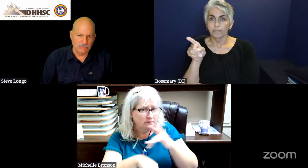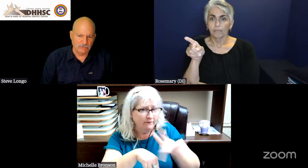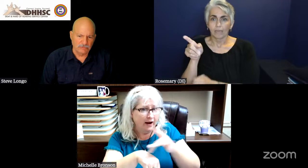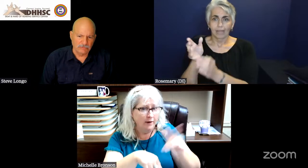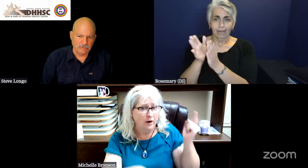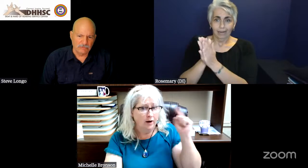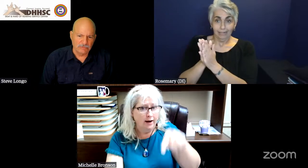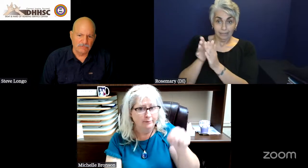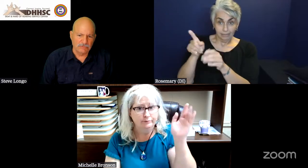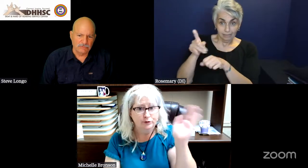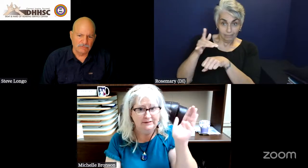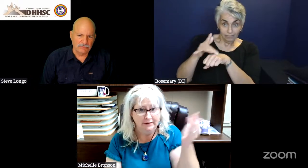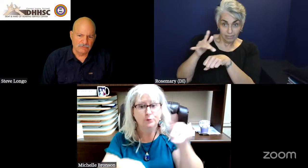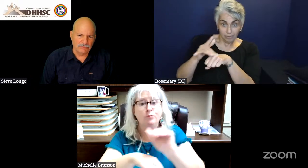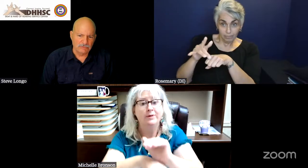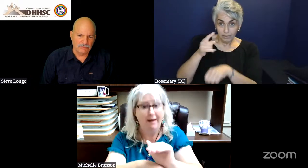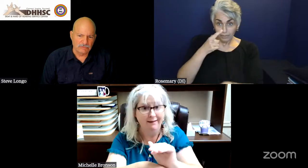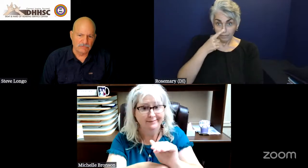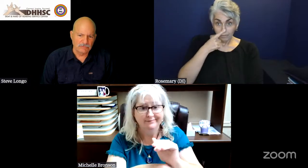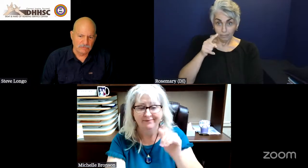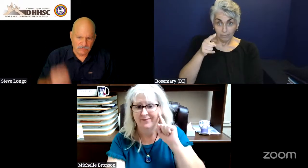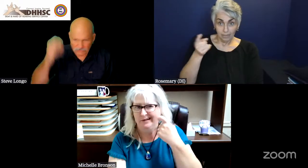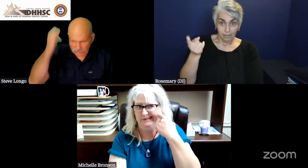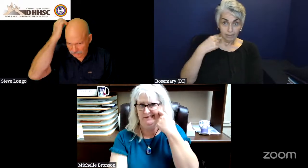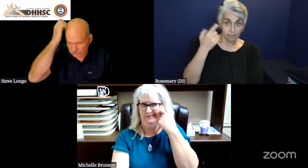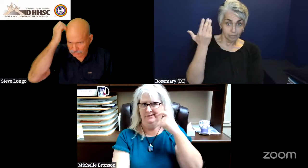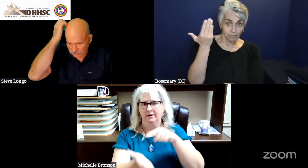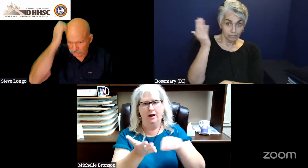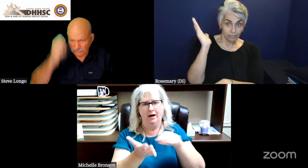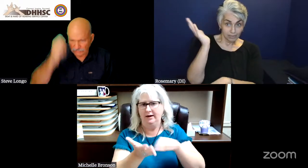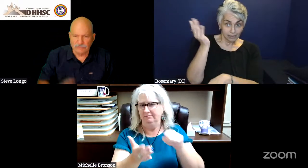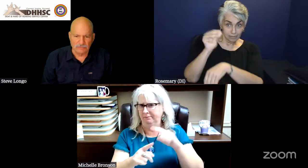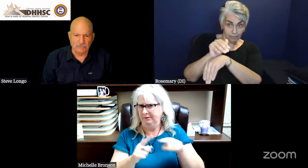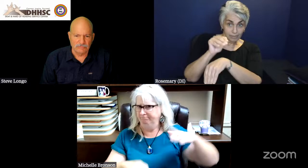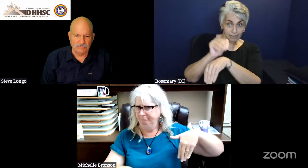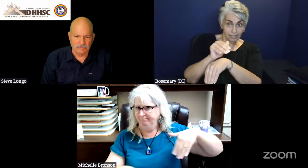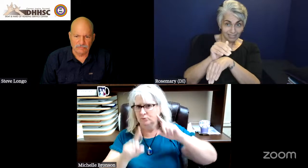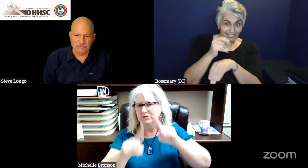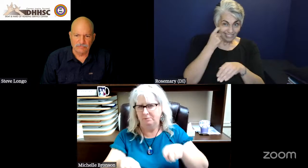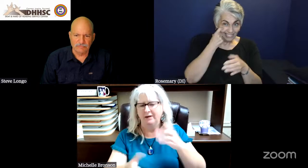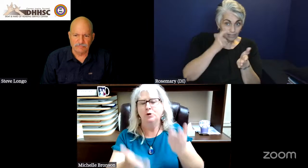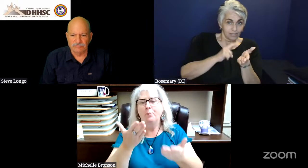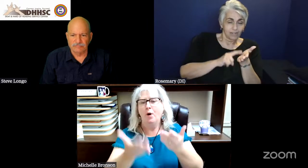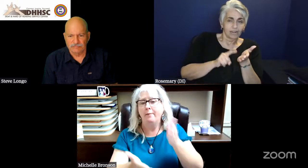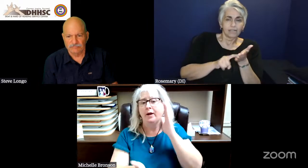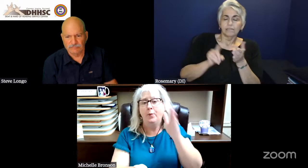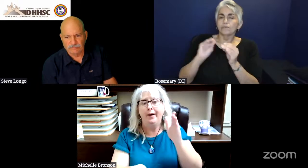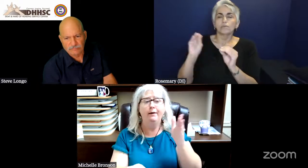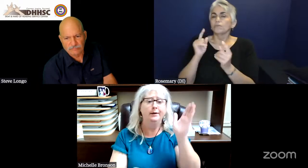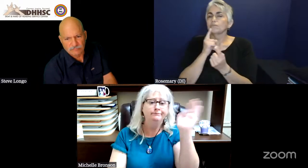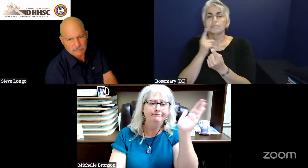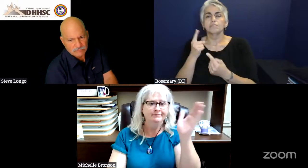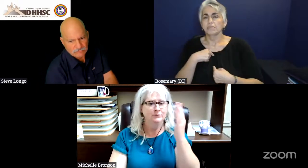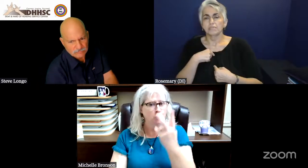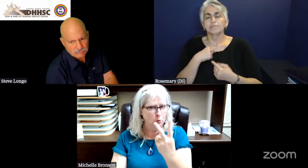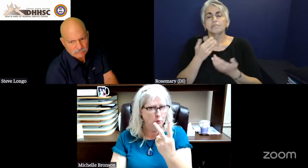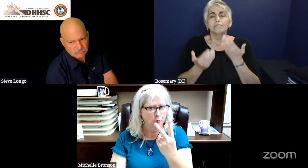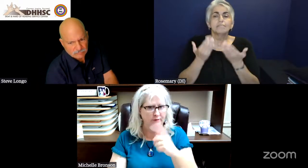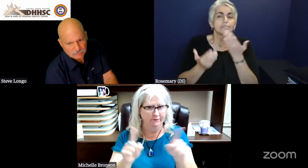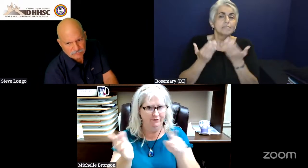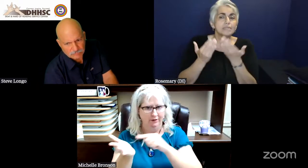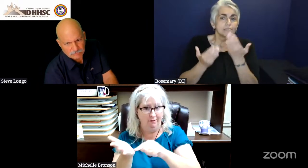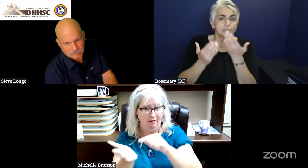I'll spell that. I asked if they were able to present tonight, but they haven't gotten